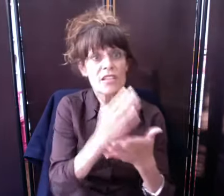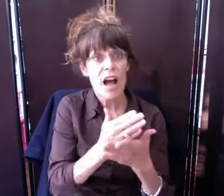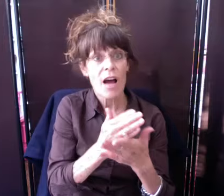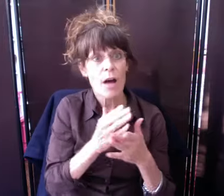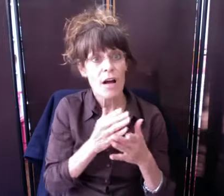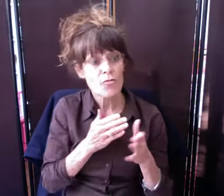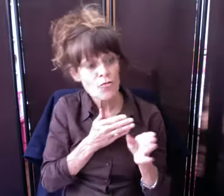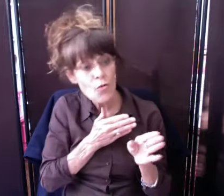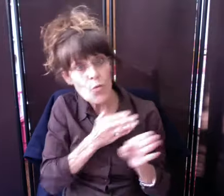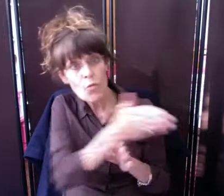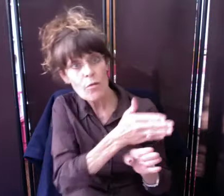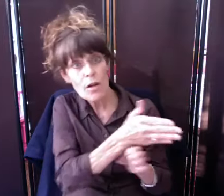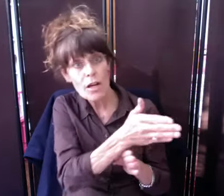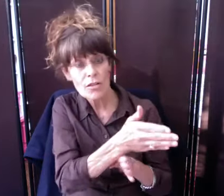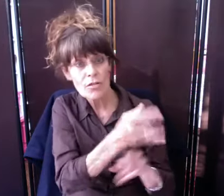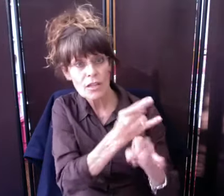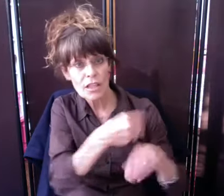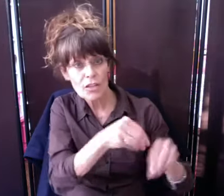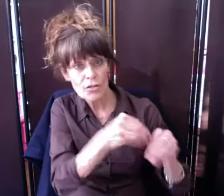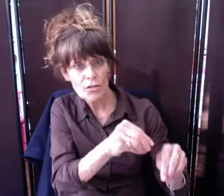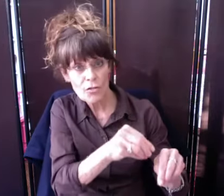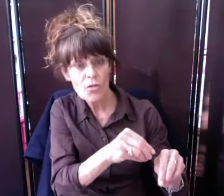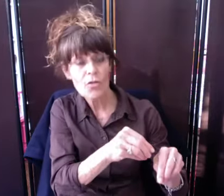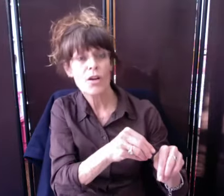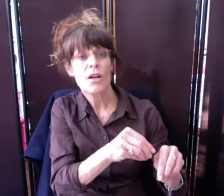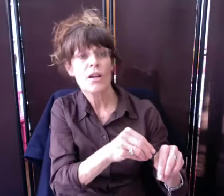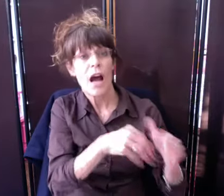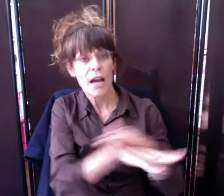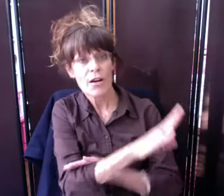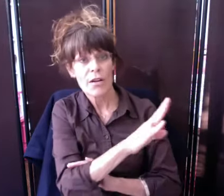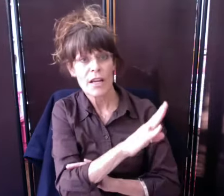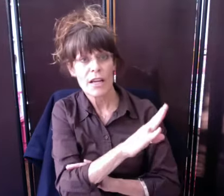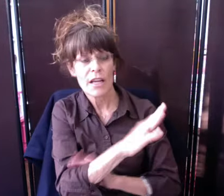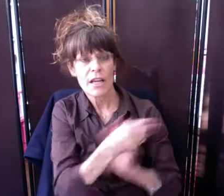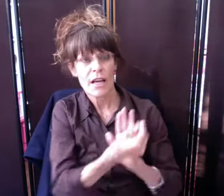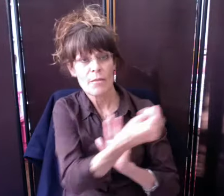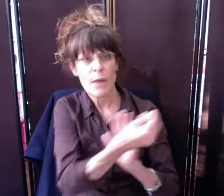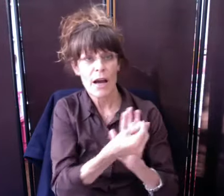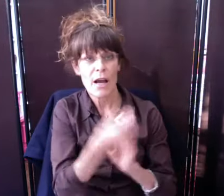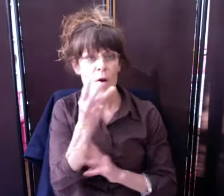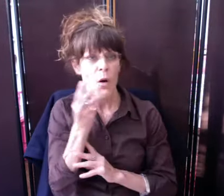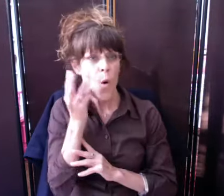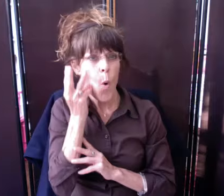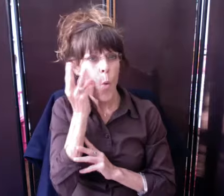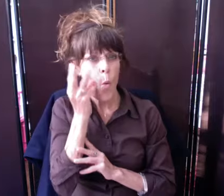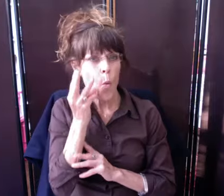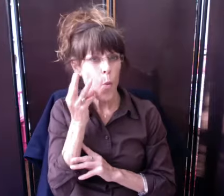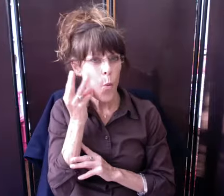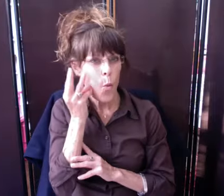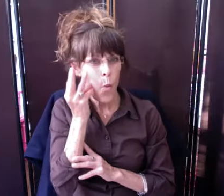under 21. So we stop at the club. I buy wine coolers. Again, this is not what I would buy if I was really drinking. And